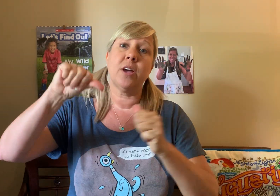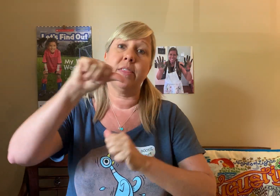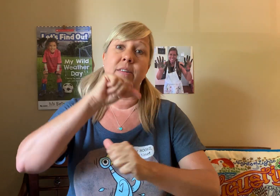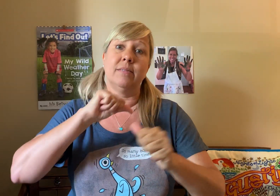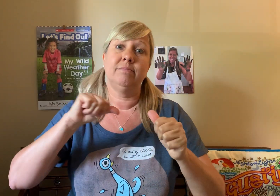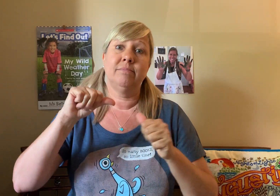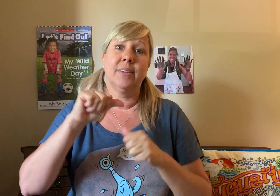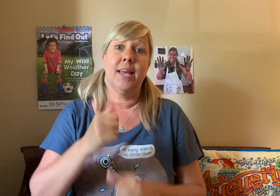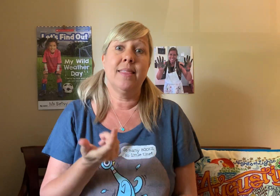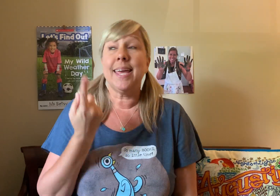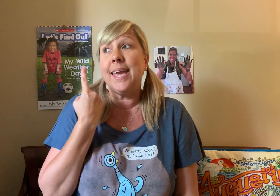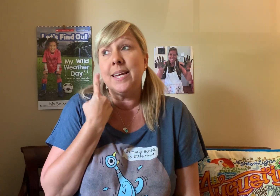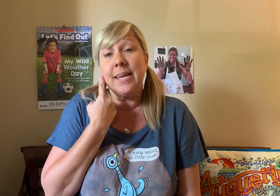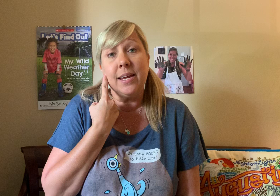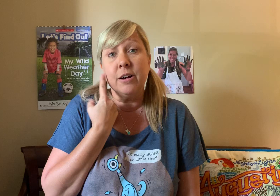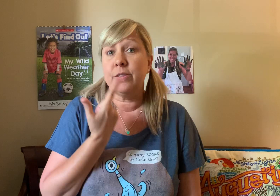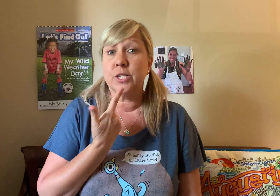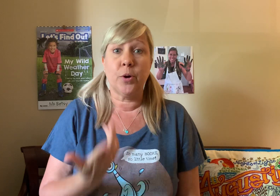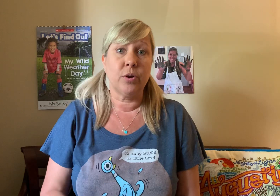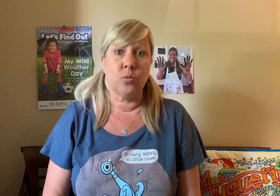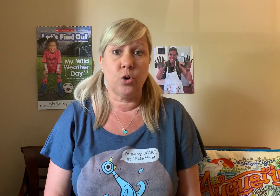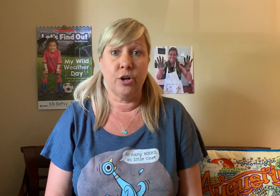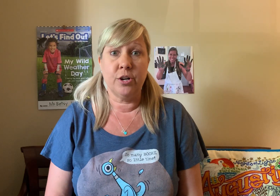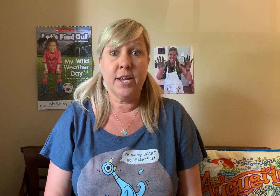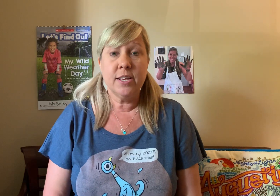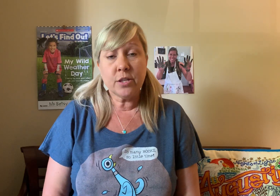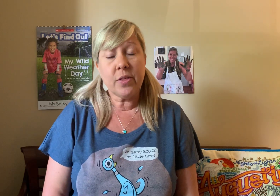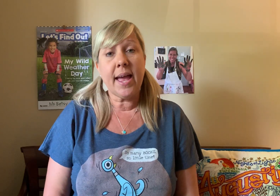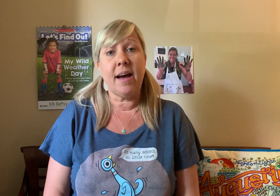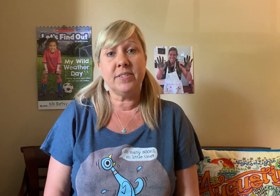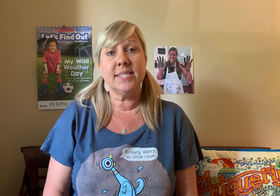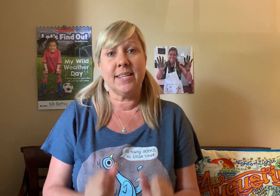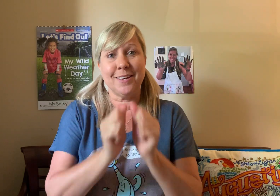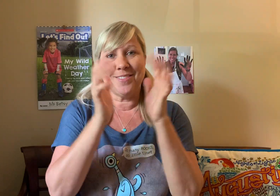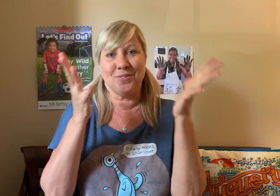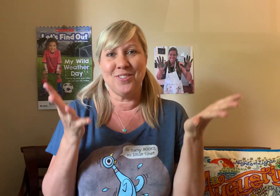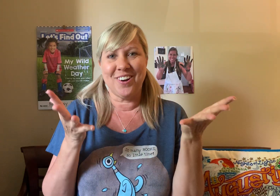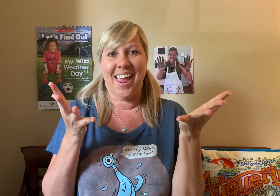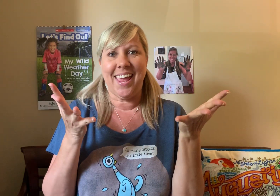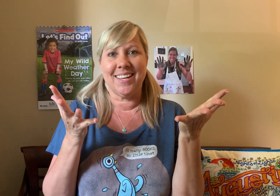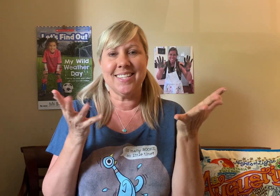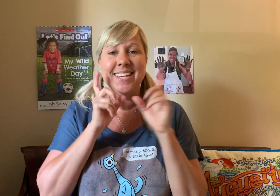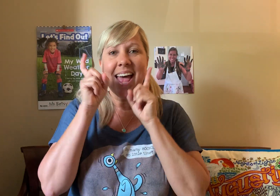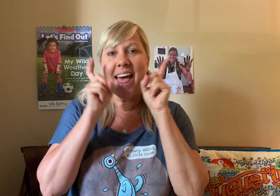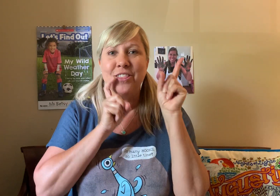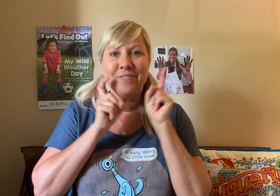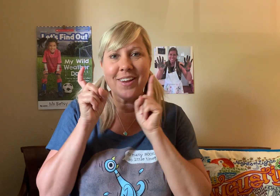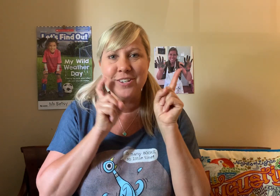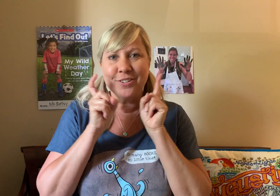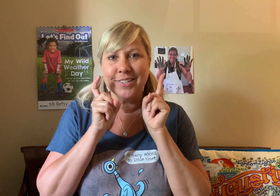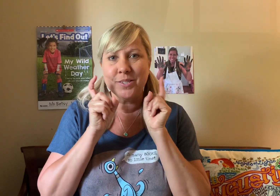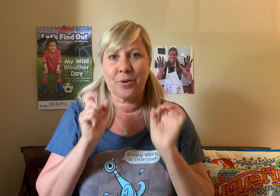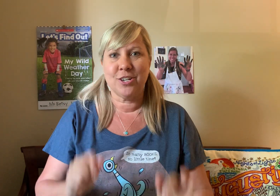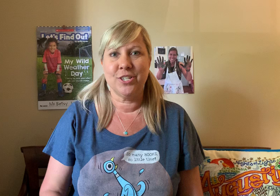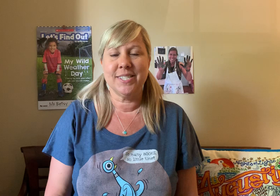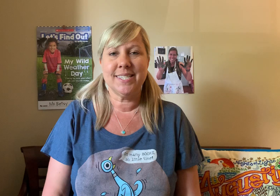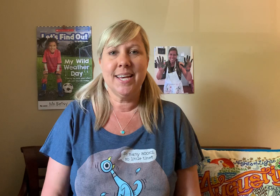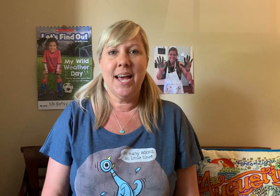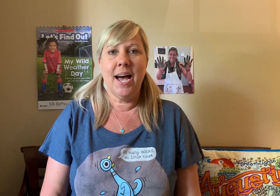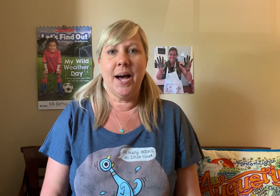other. They can't hear the spoken word, so they have to see it through their hands and their facial expressions.